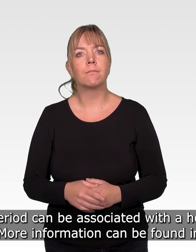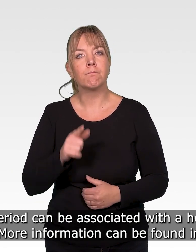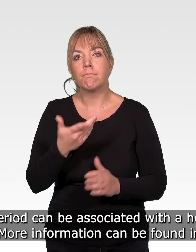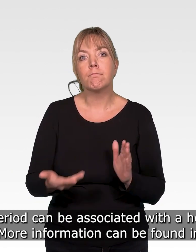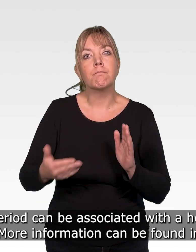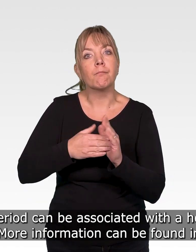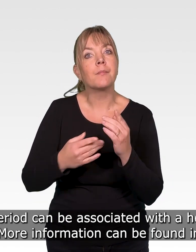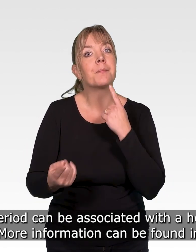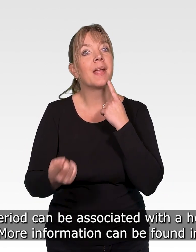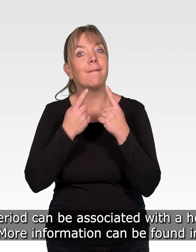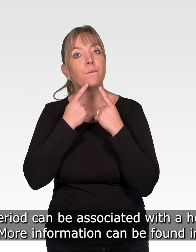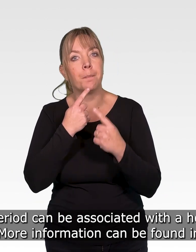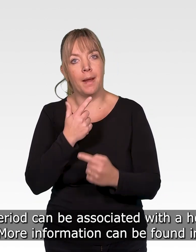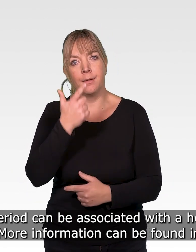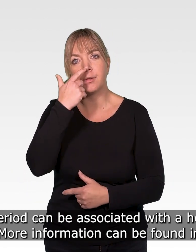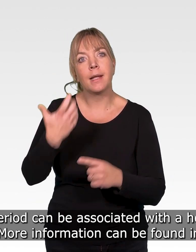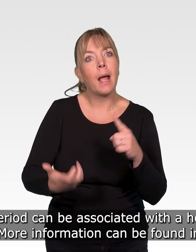More information can be found in the